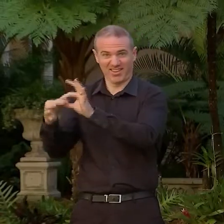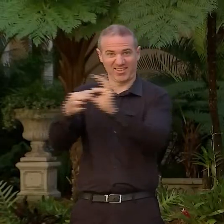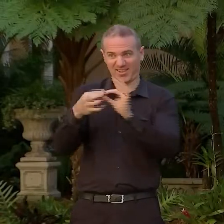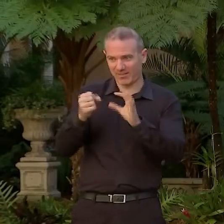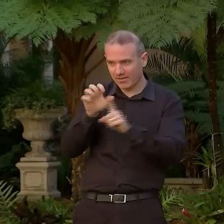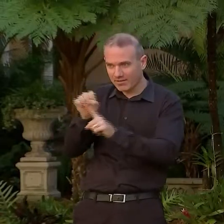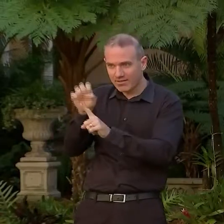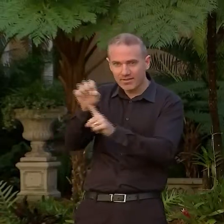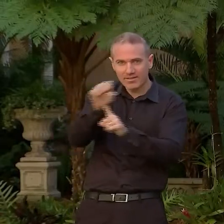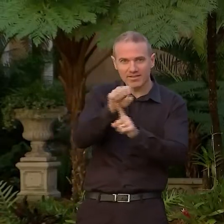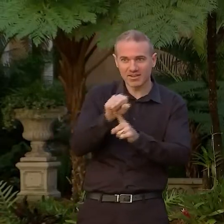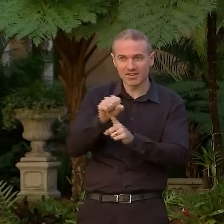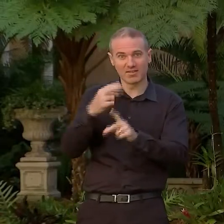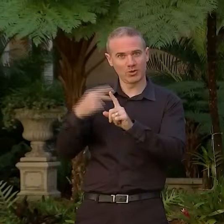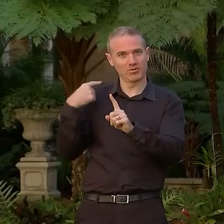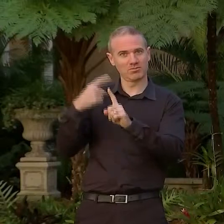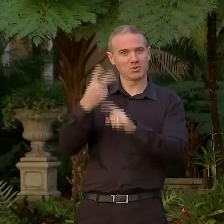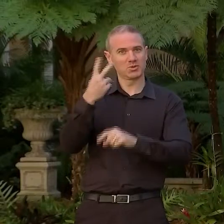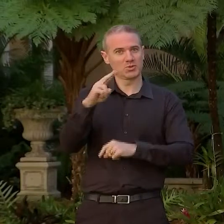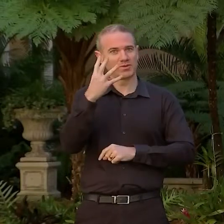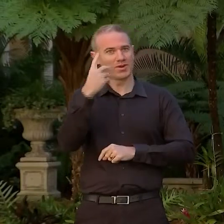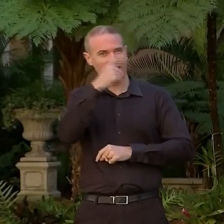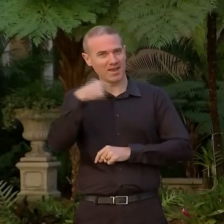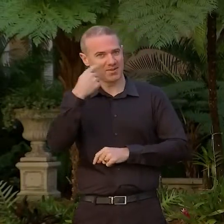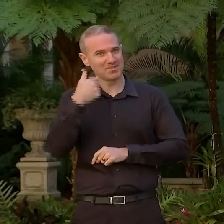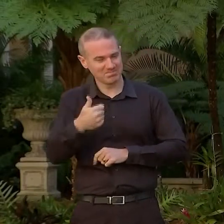24-hour period. We now have